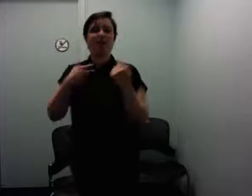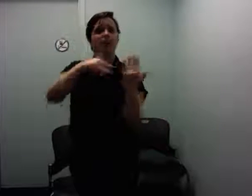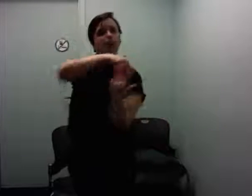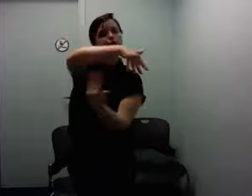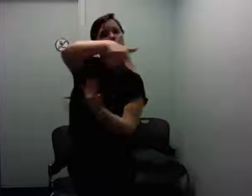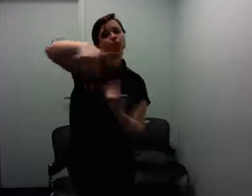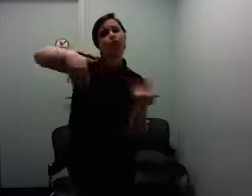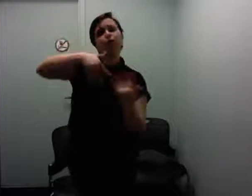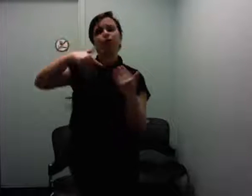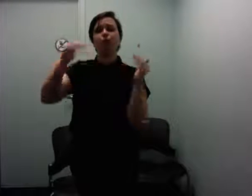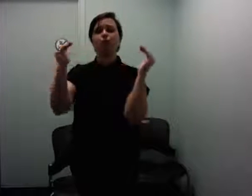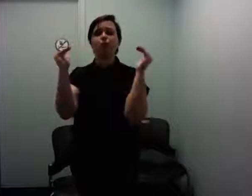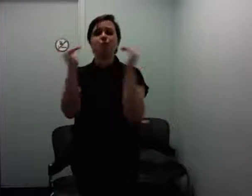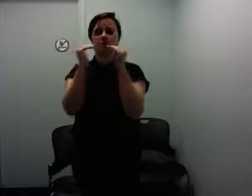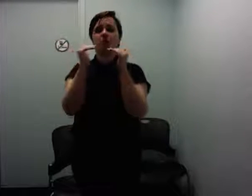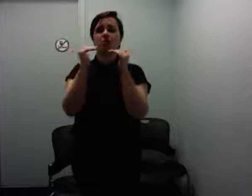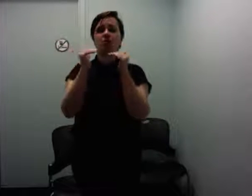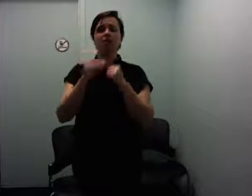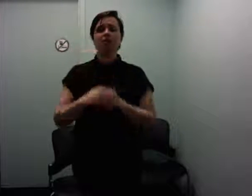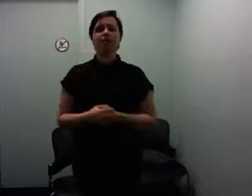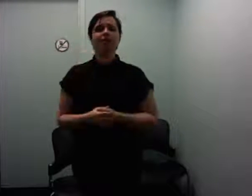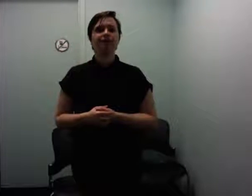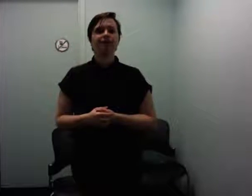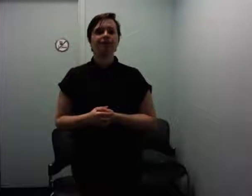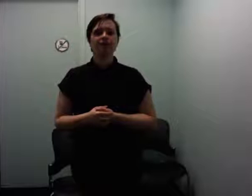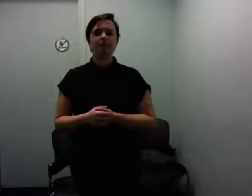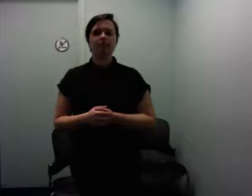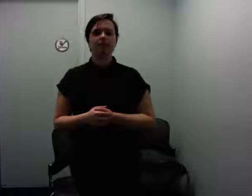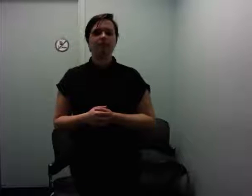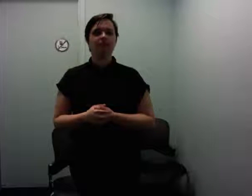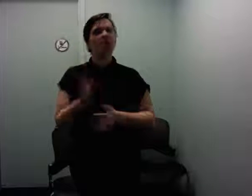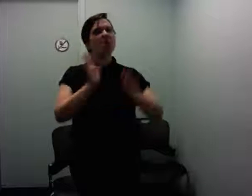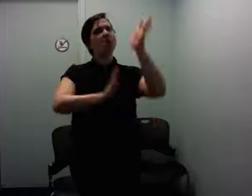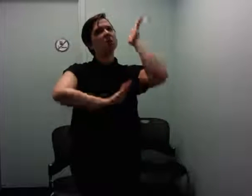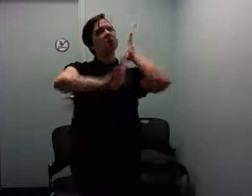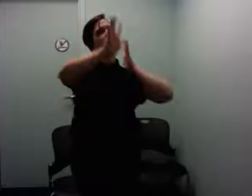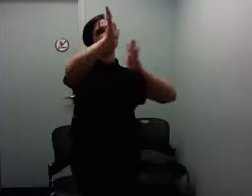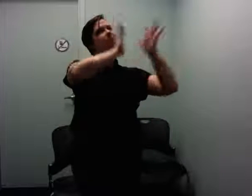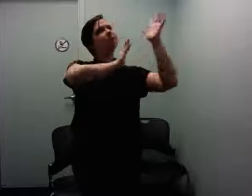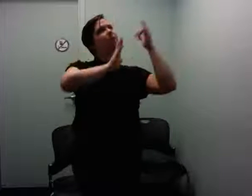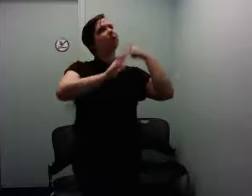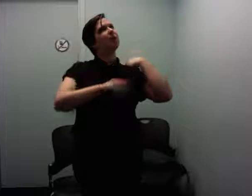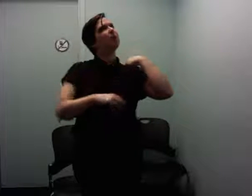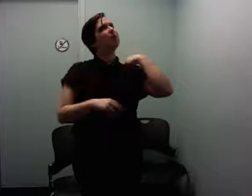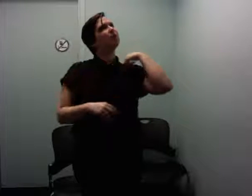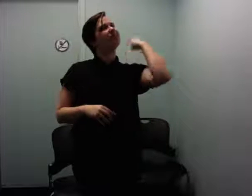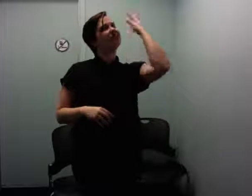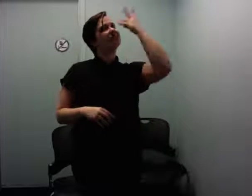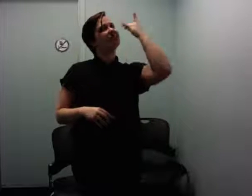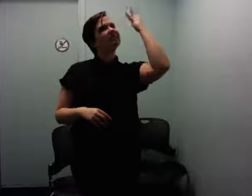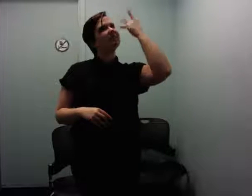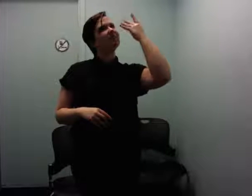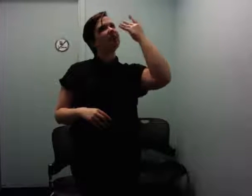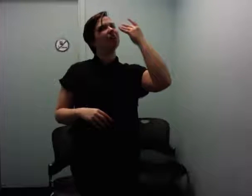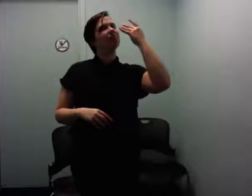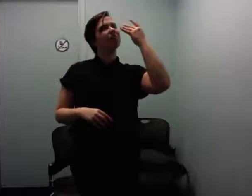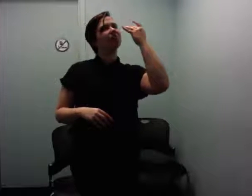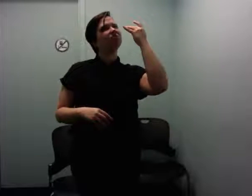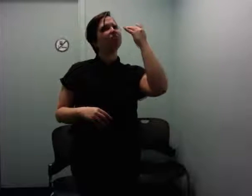I started questioning gender-based assumptions a long time ago. When I was 8, I was confused being